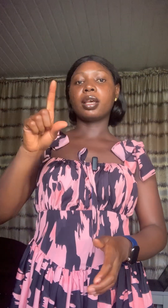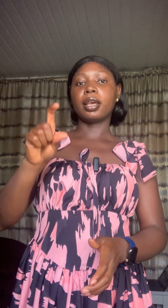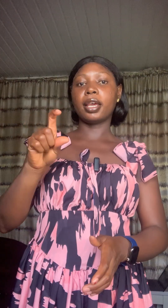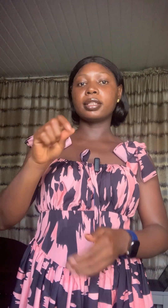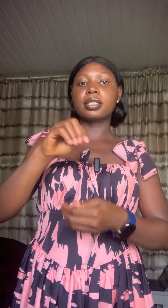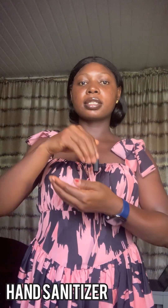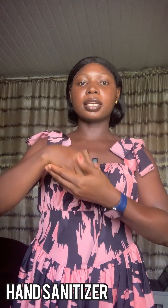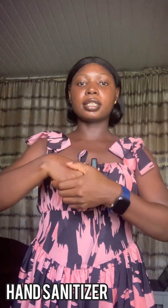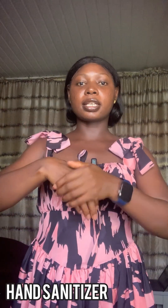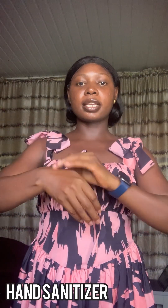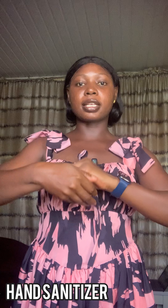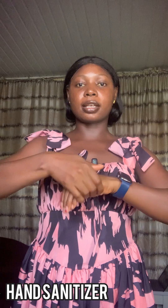Hand sanitizer